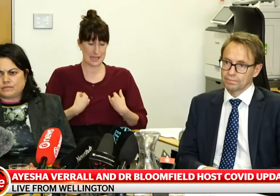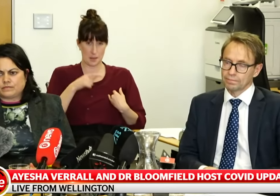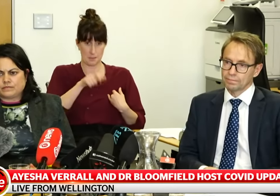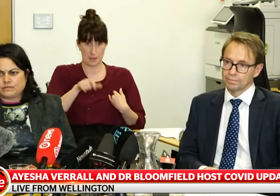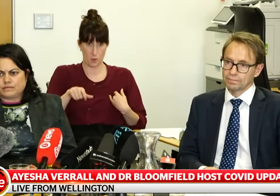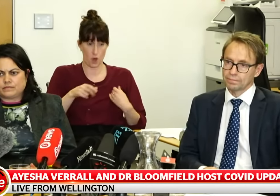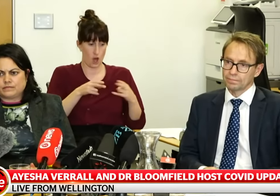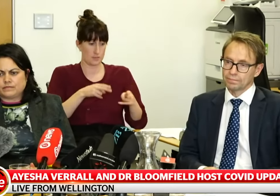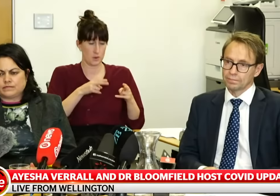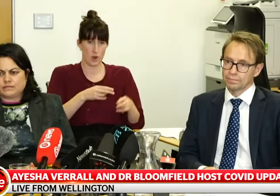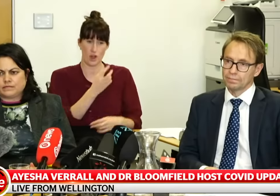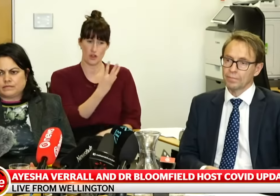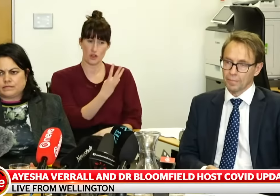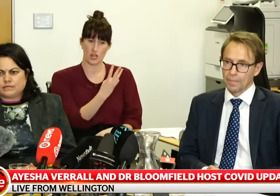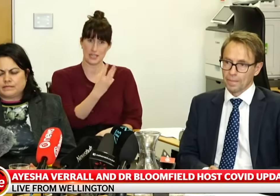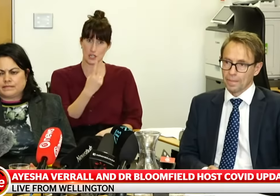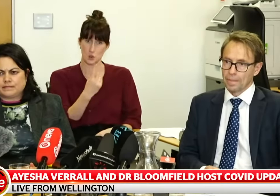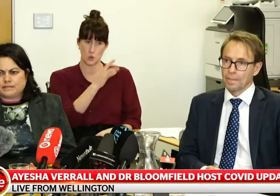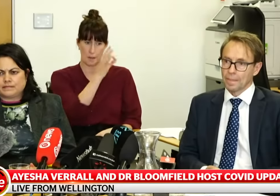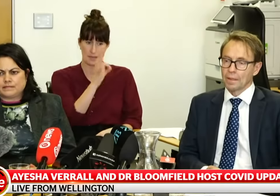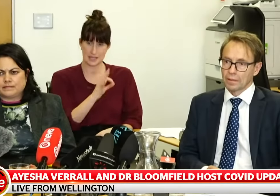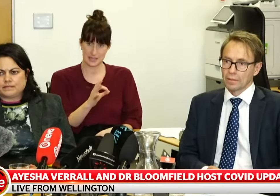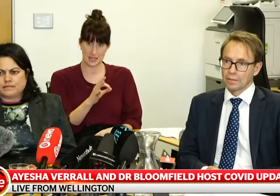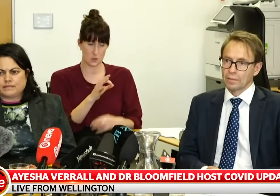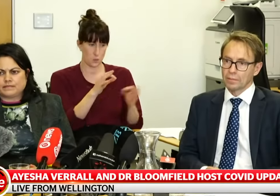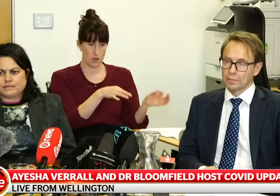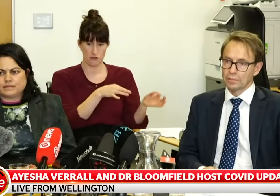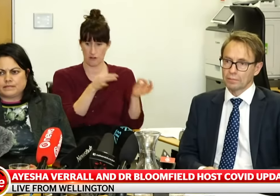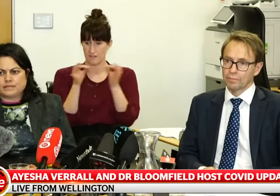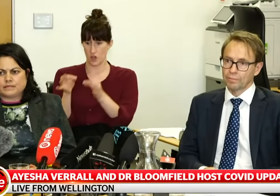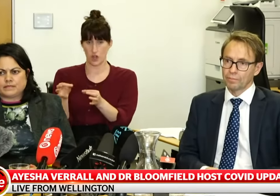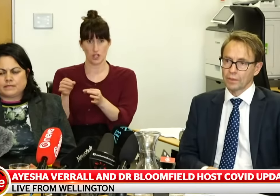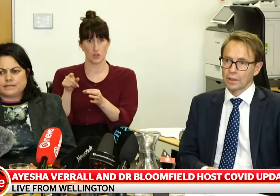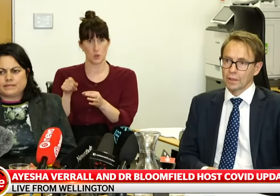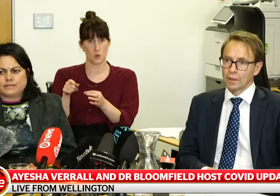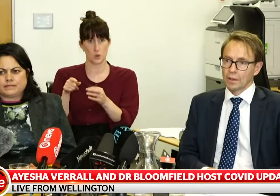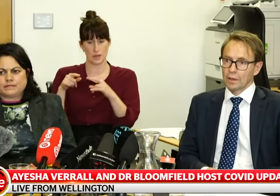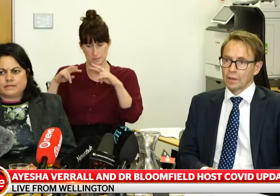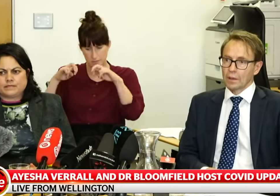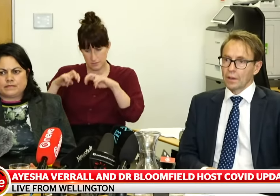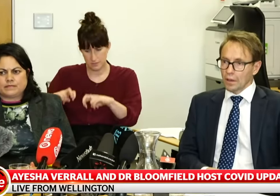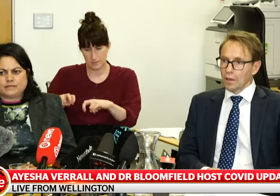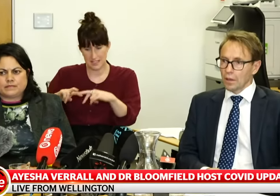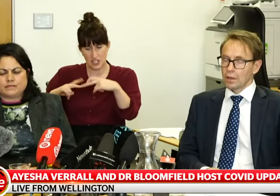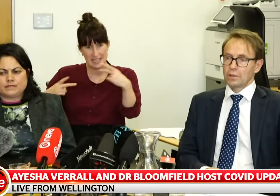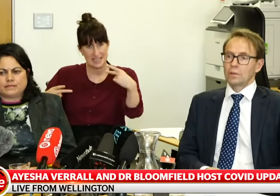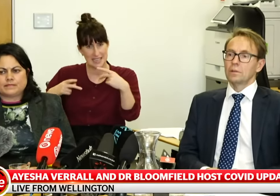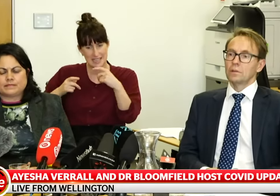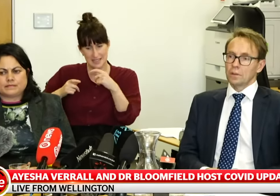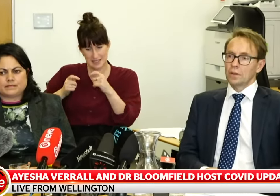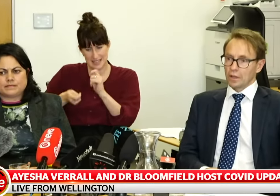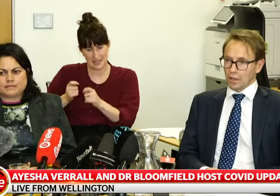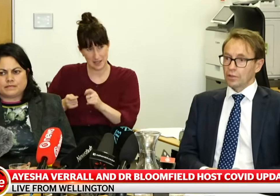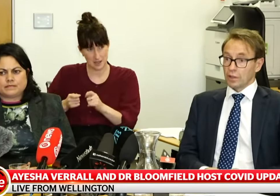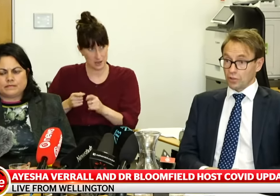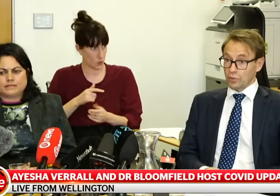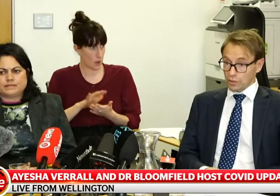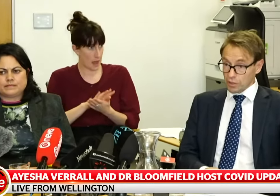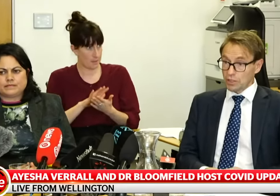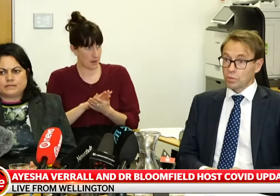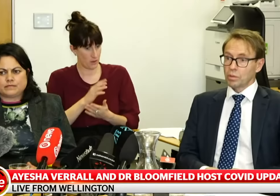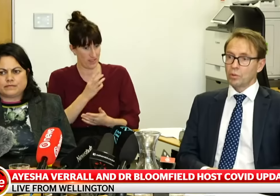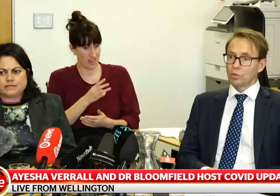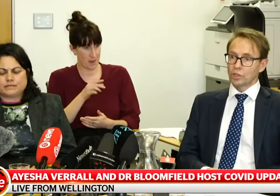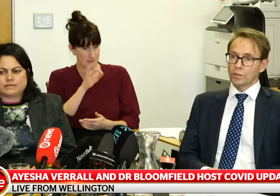just 32% were referenced or referred for sequencing. Is that enough? Are you happy with that percentage? I think that's a